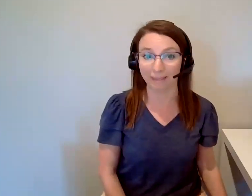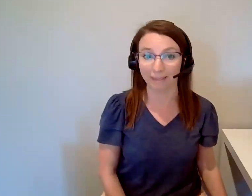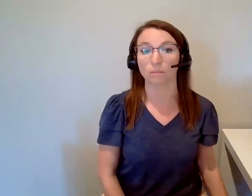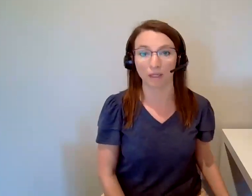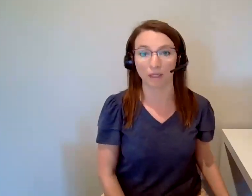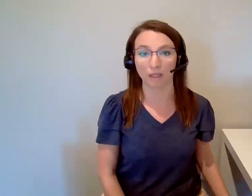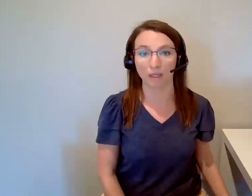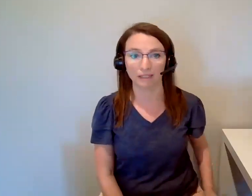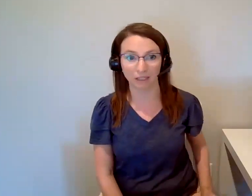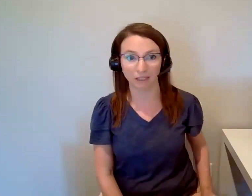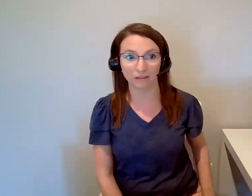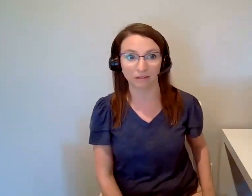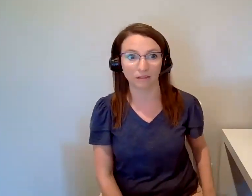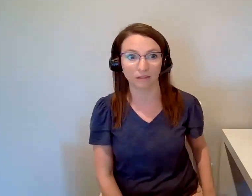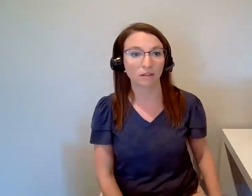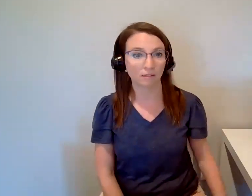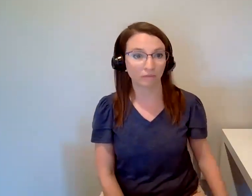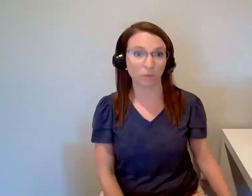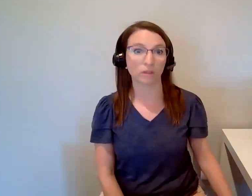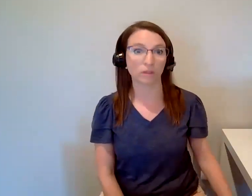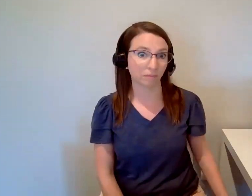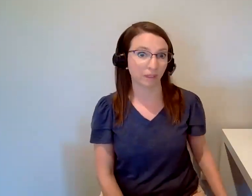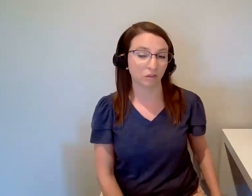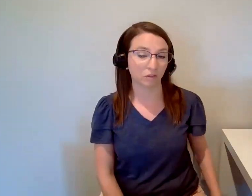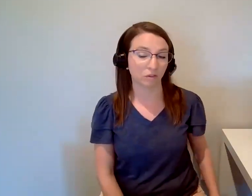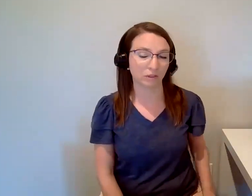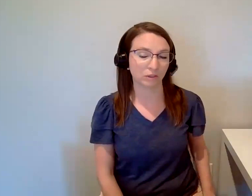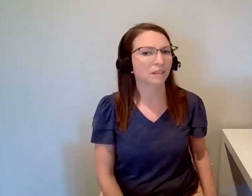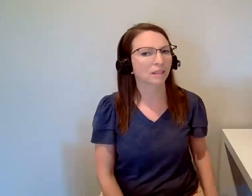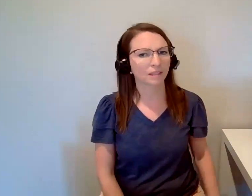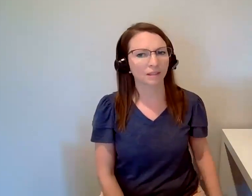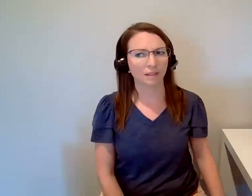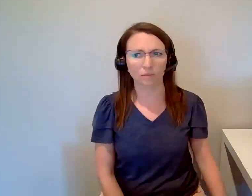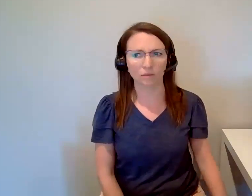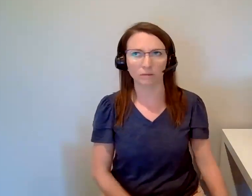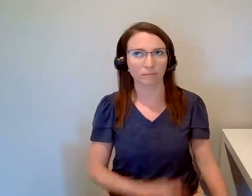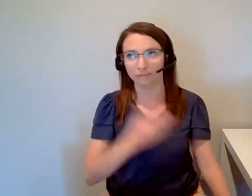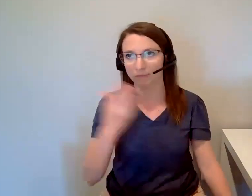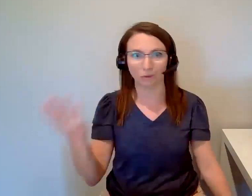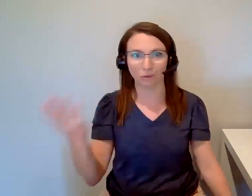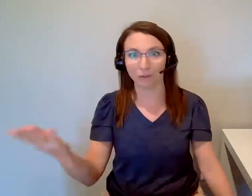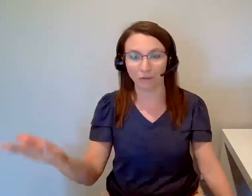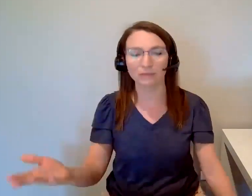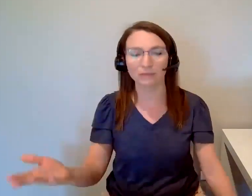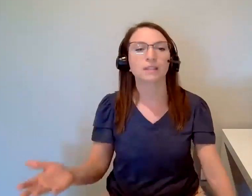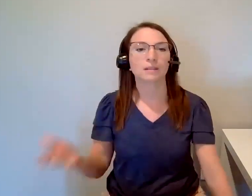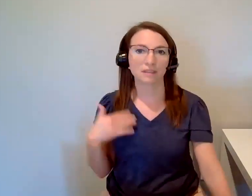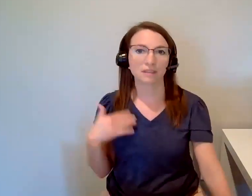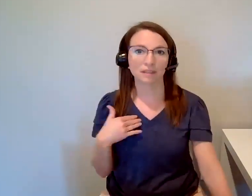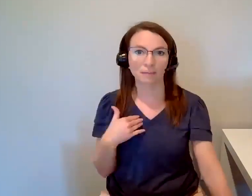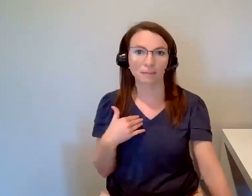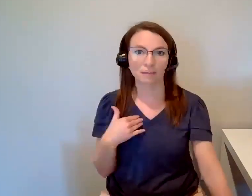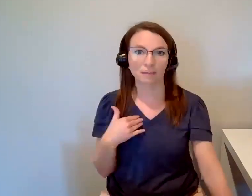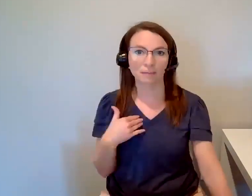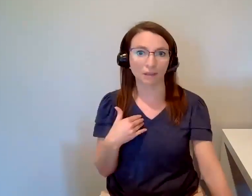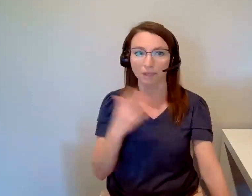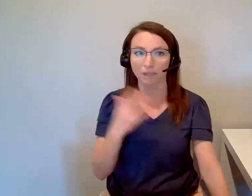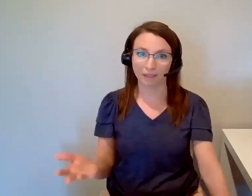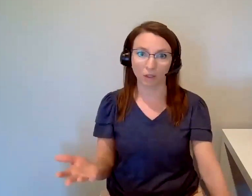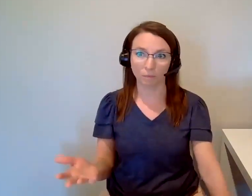questions about modifying signs for deafblind children or even adults, please let me know. I'm